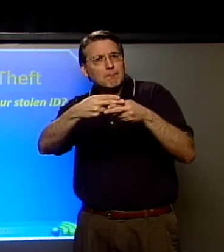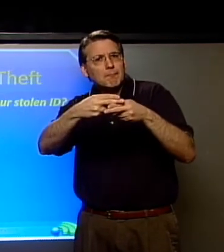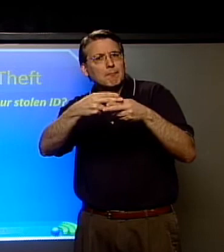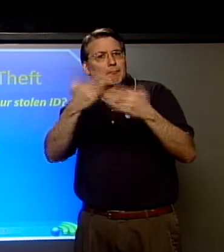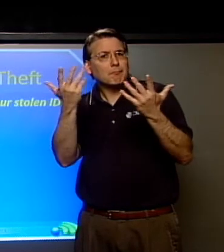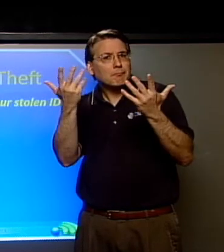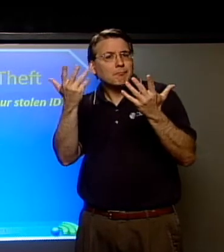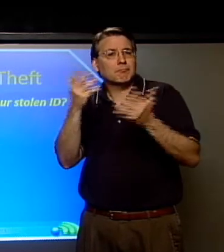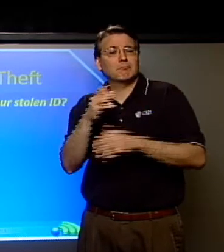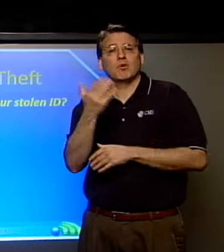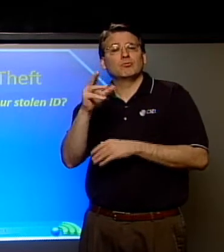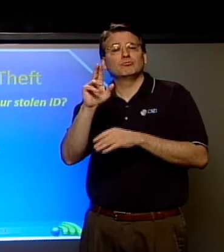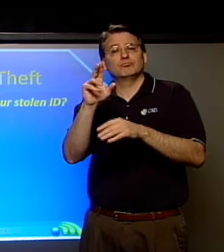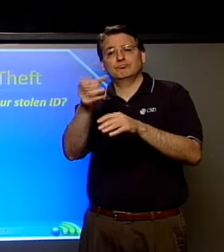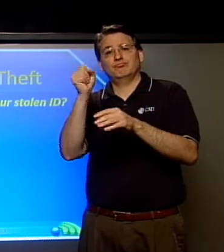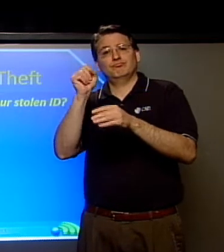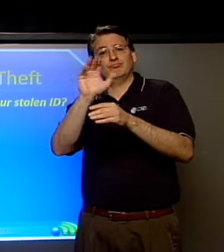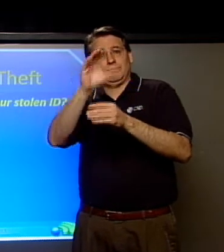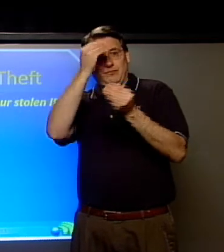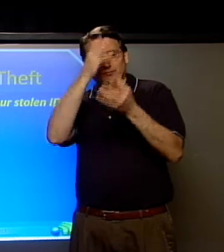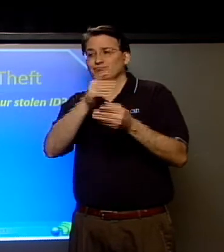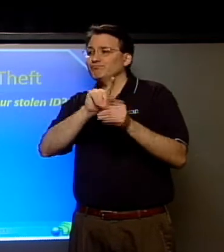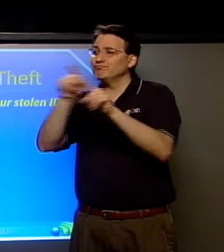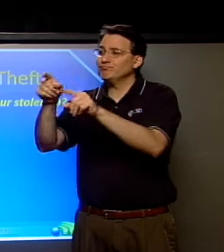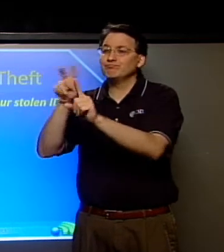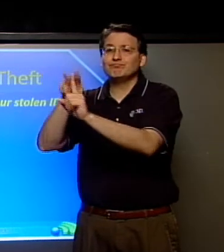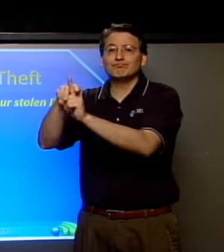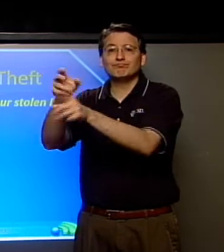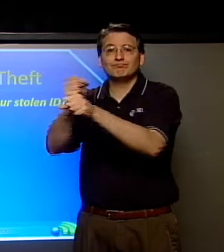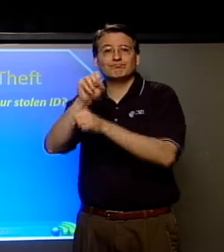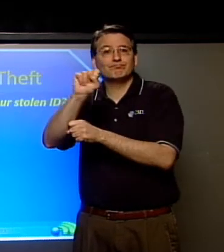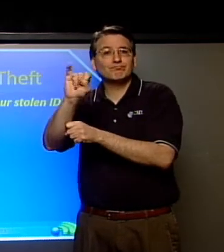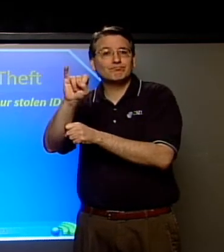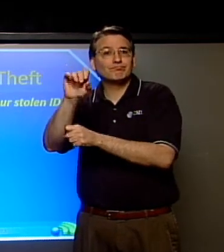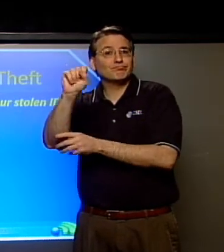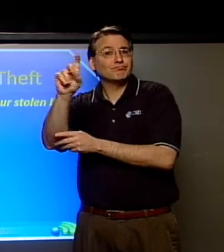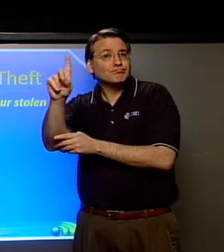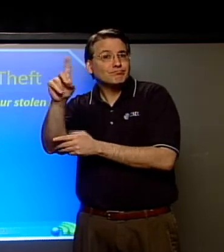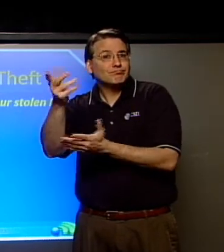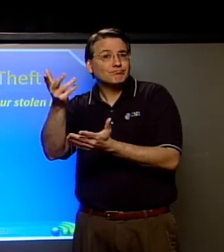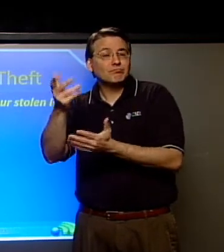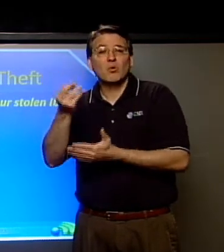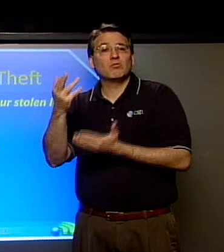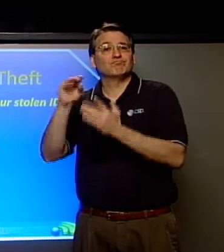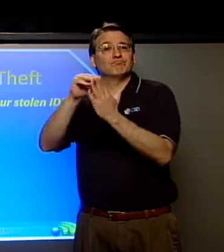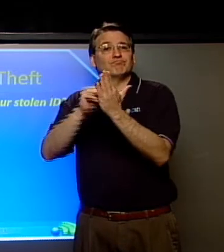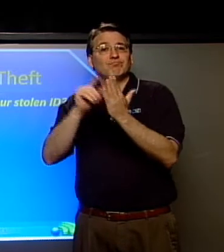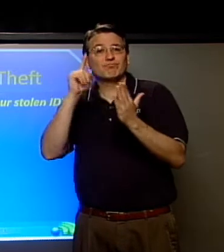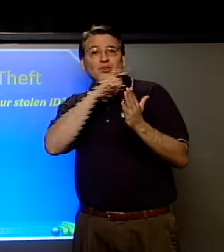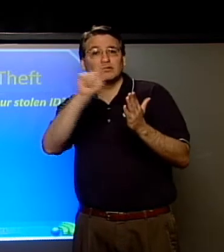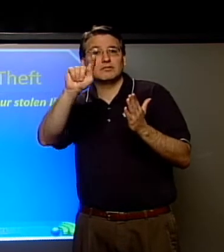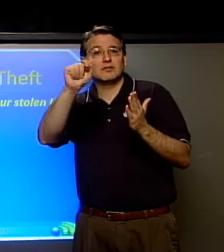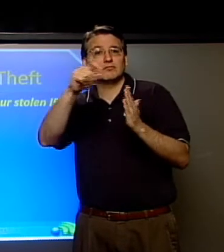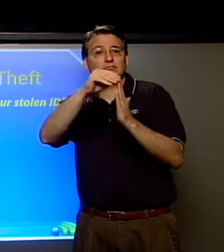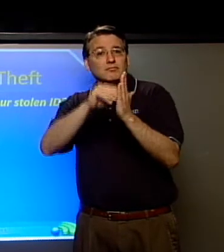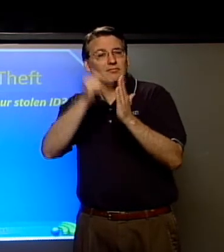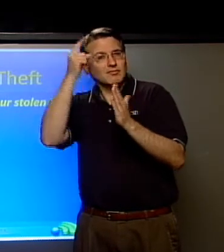Another way that they'll do that, another thing they can do is forge government documents. Maybe they can use your name and go apply for Social